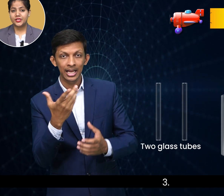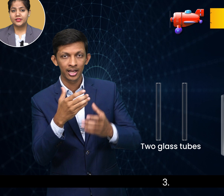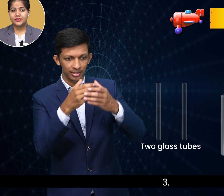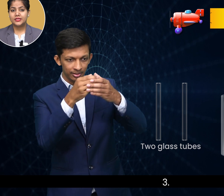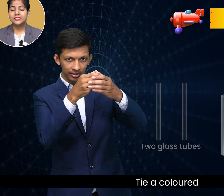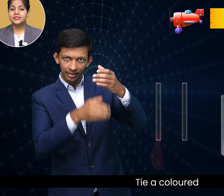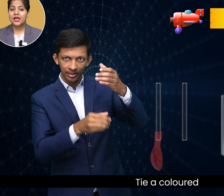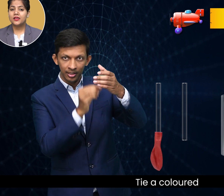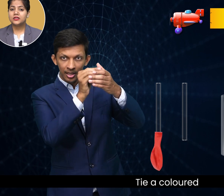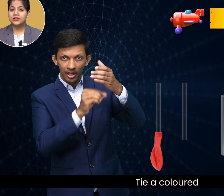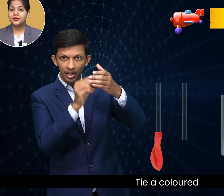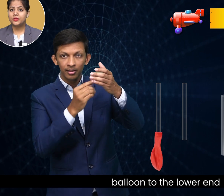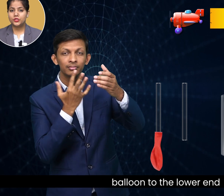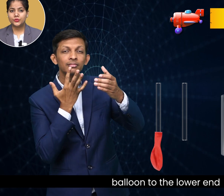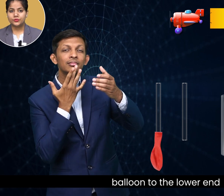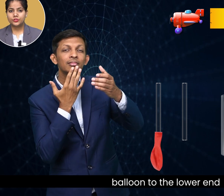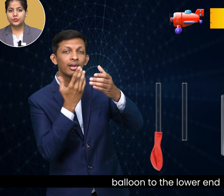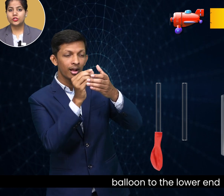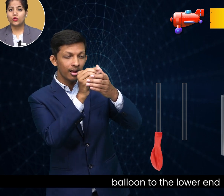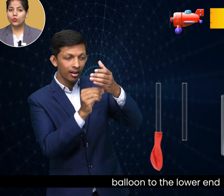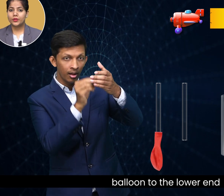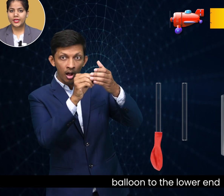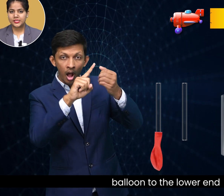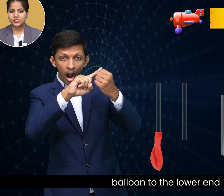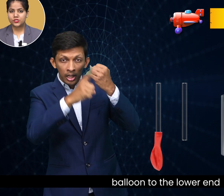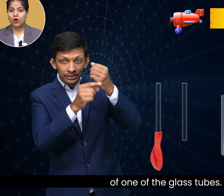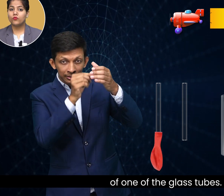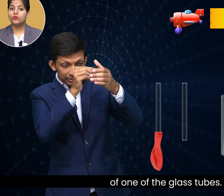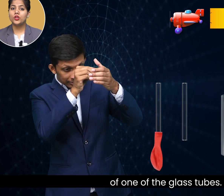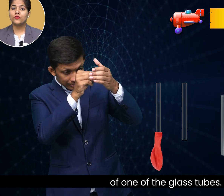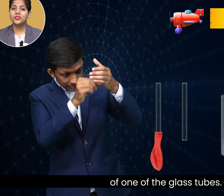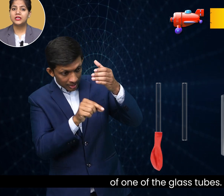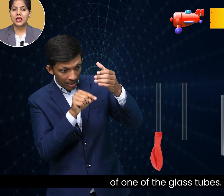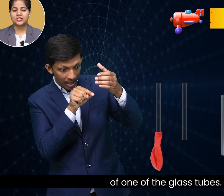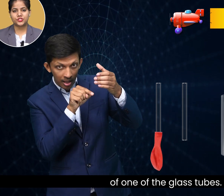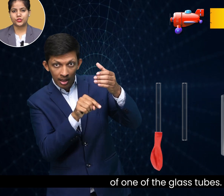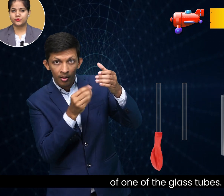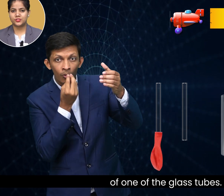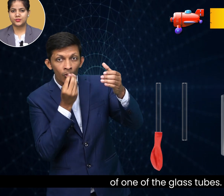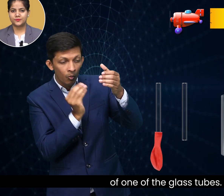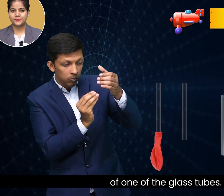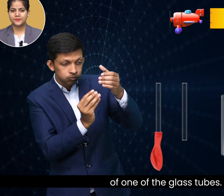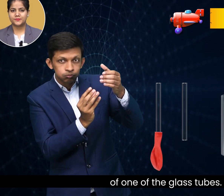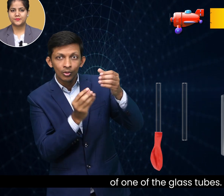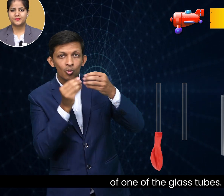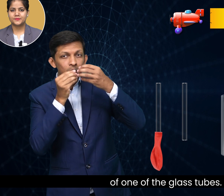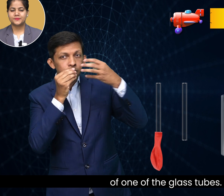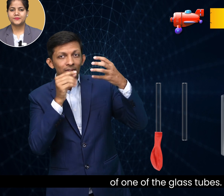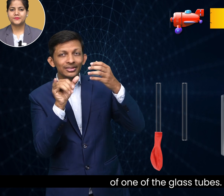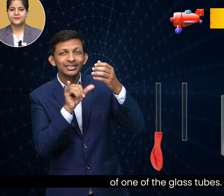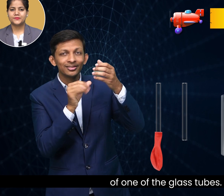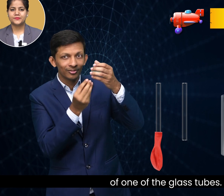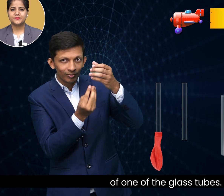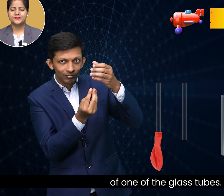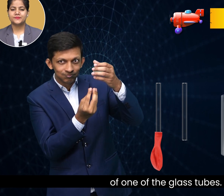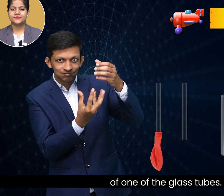Number 3. Tie a colored balloon to the lower end of one of the glass tubes.